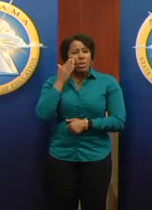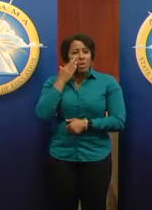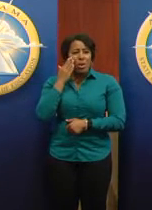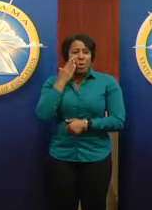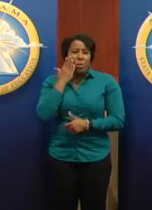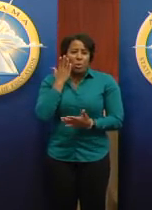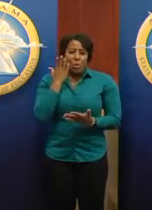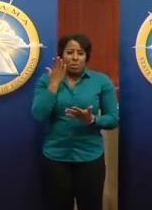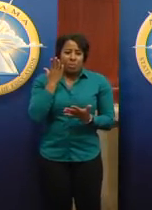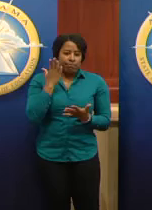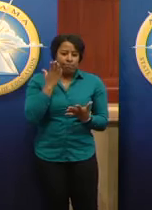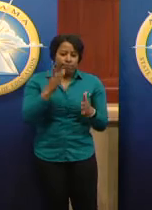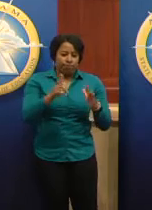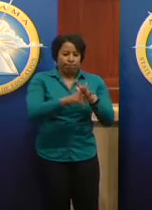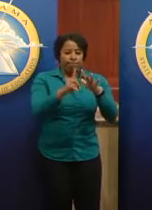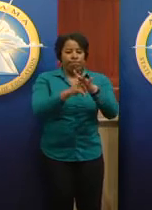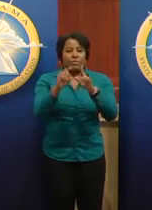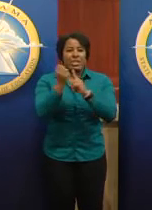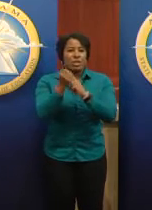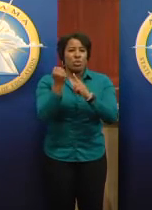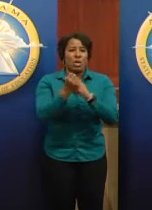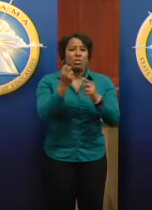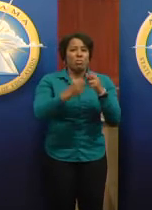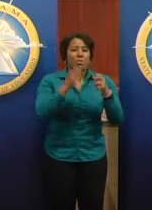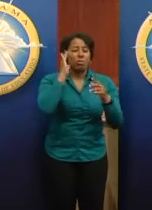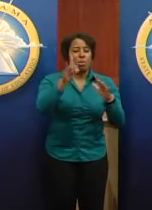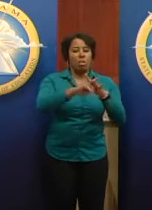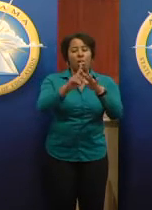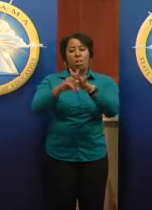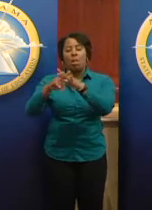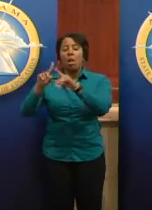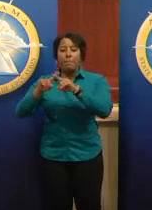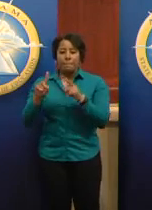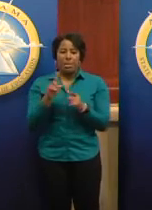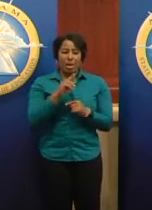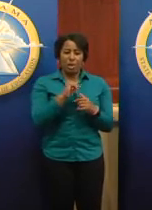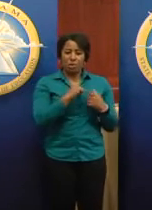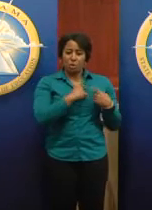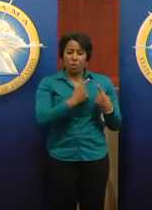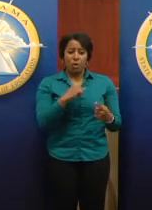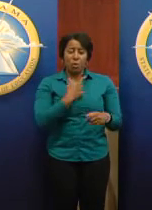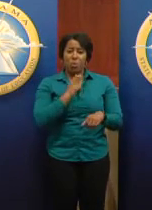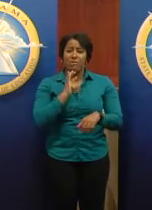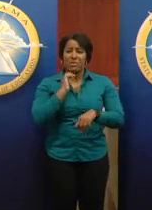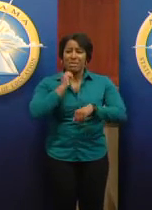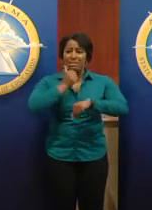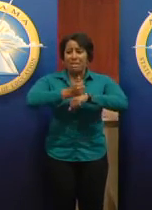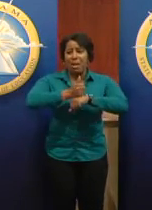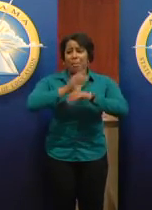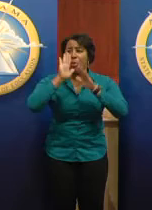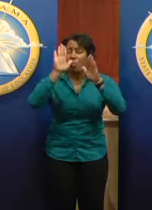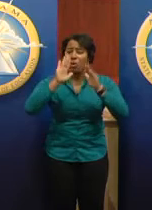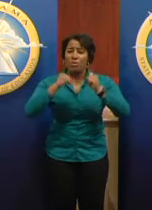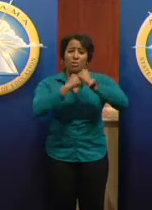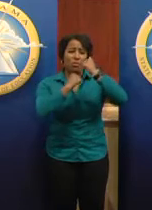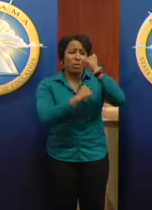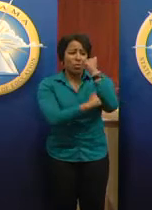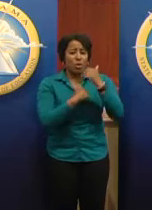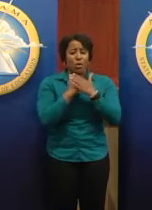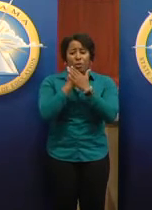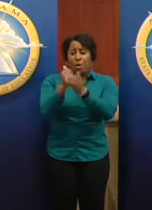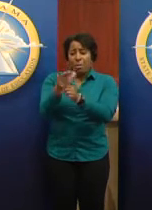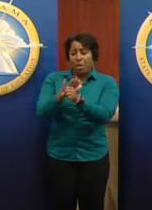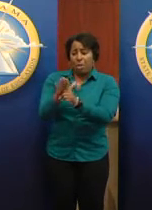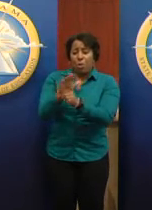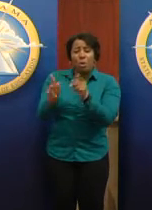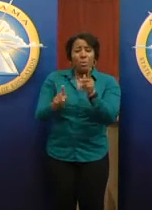are unanticipated. And yet, I think this is a terrific framework for helping local officials make decisions about how to do the